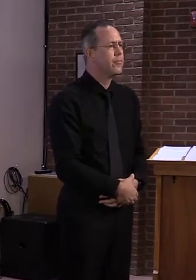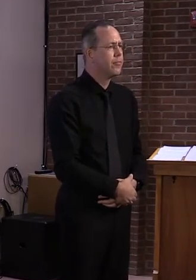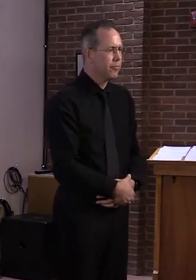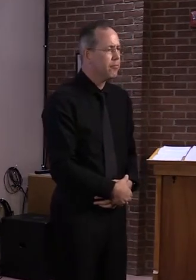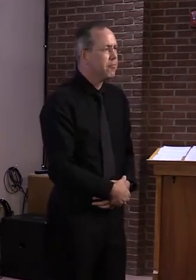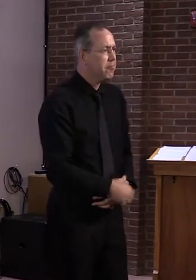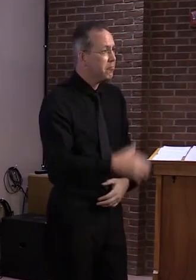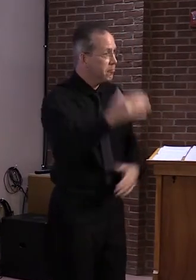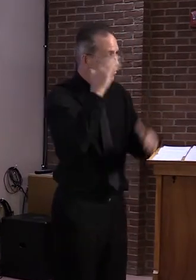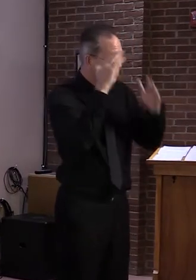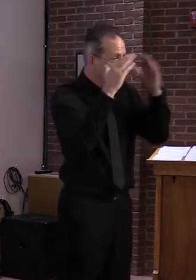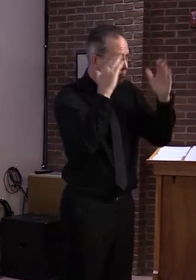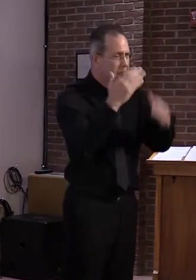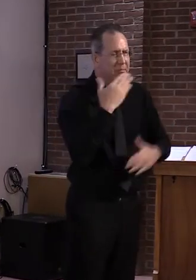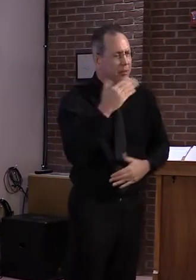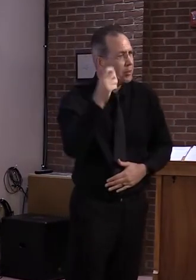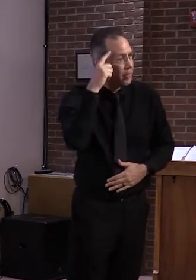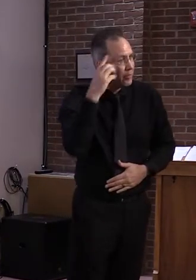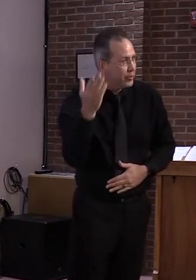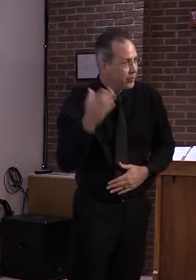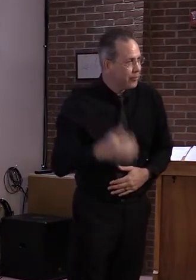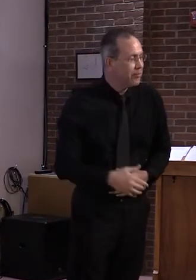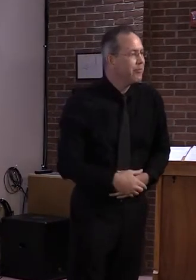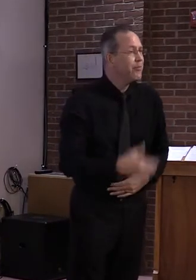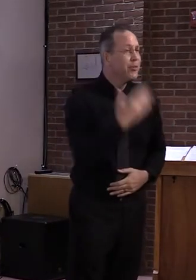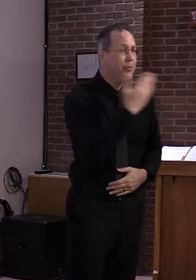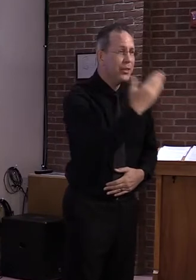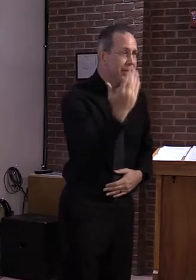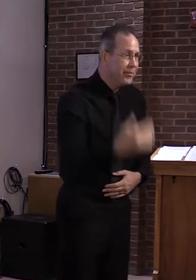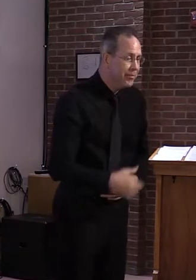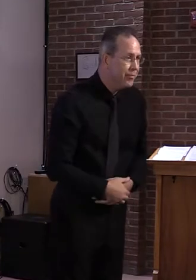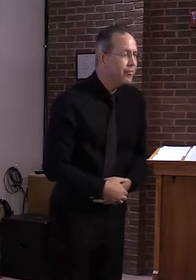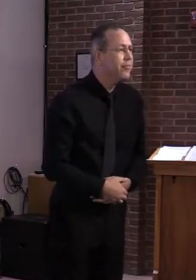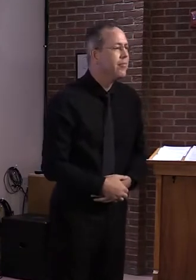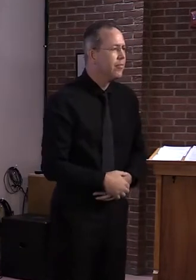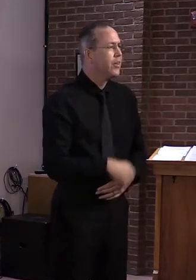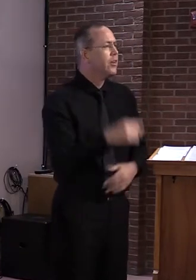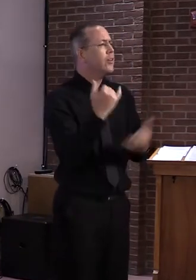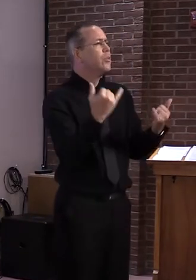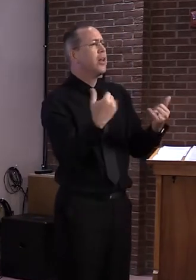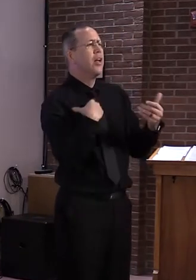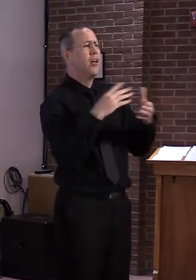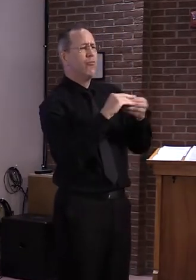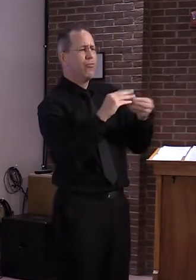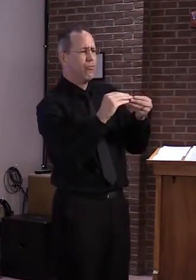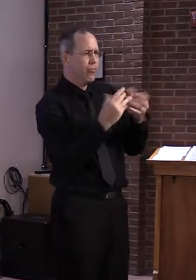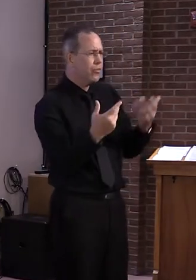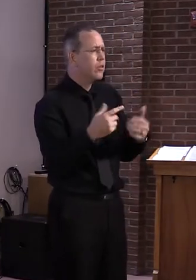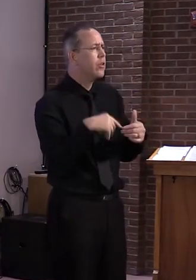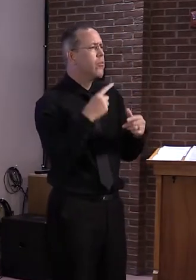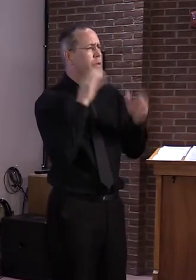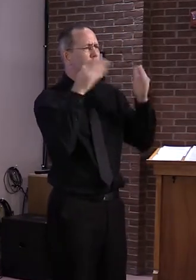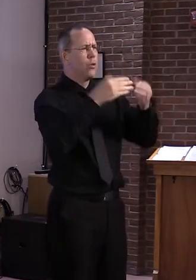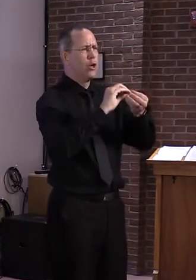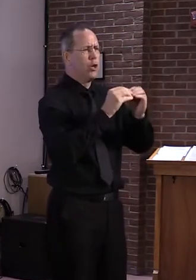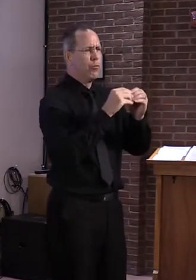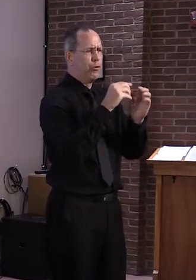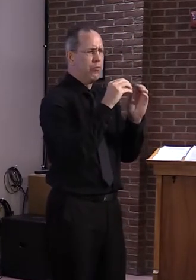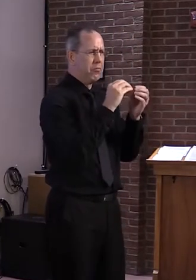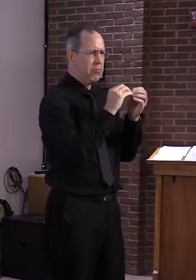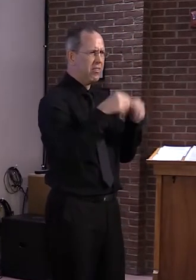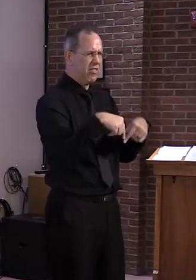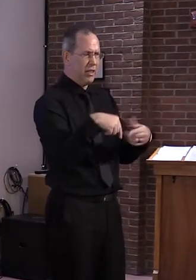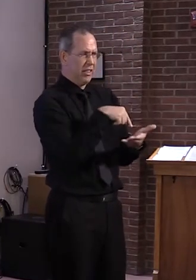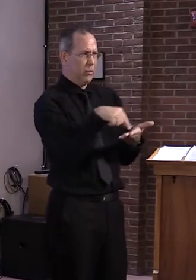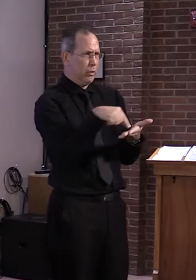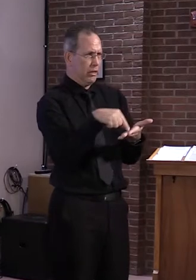Thank you very much, Governor, and good morning, everyone. This week, we'll again first focus on the data from our past week here in Vermont, and then